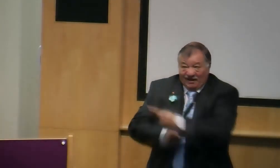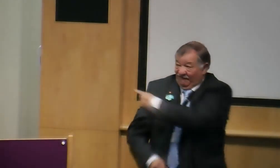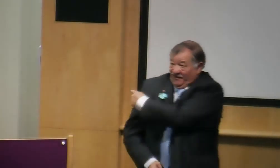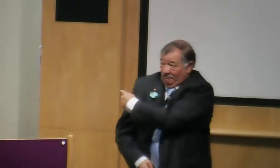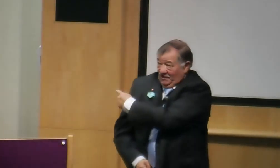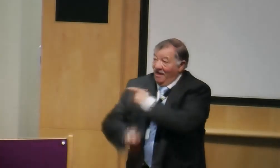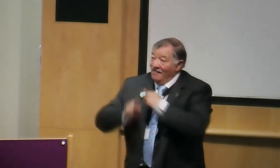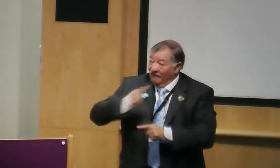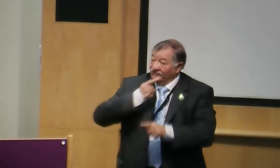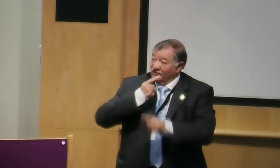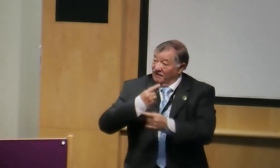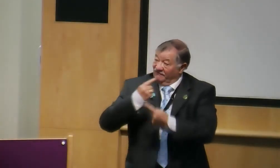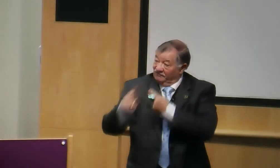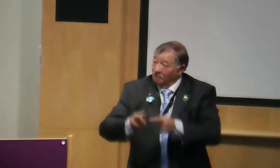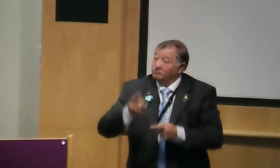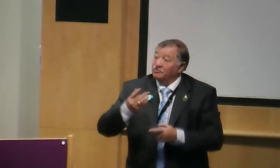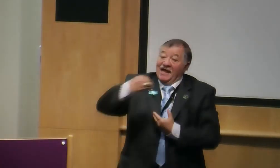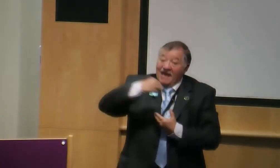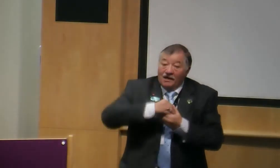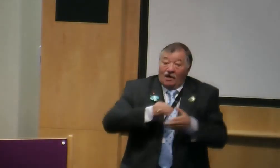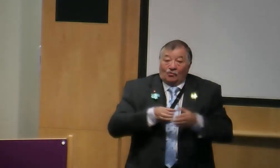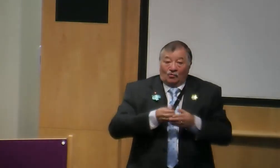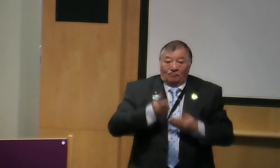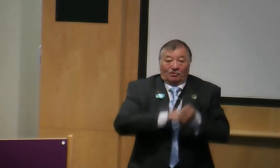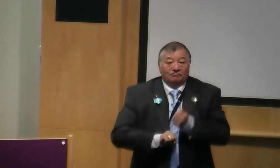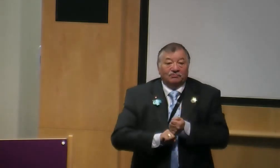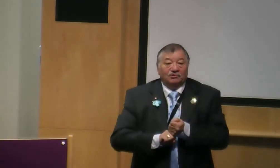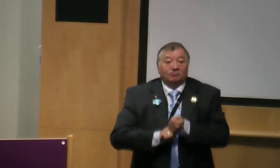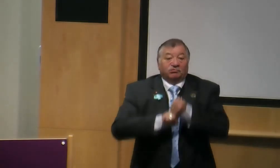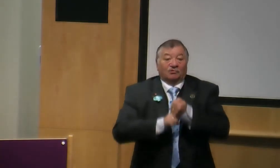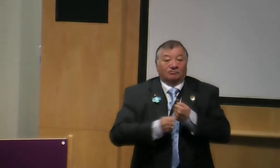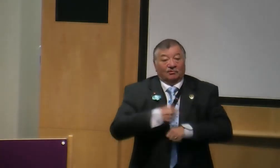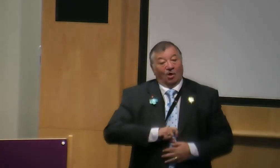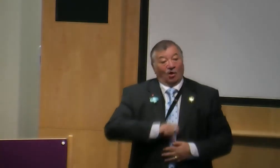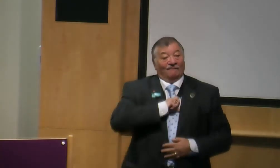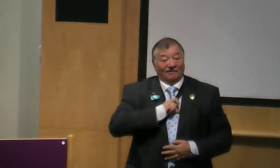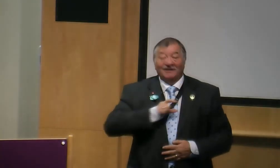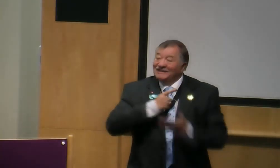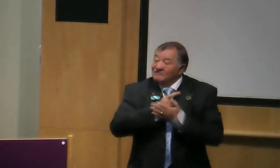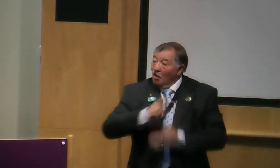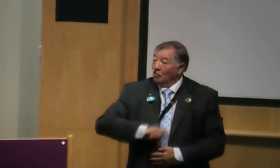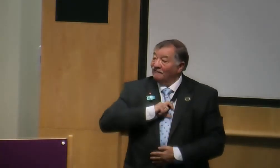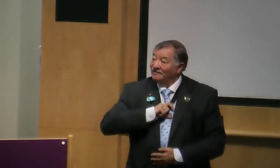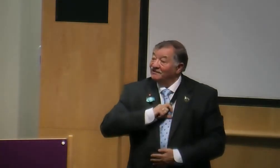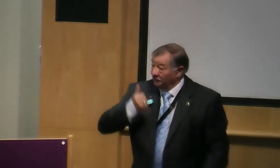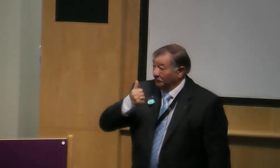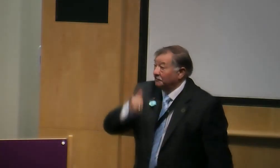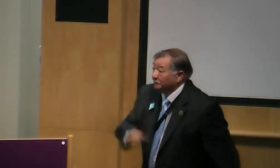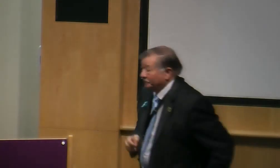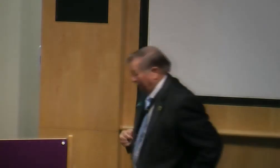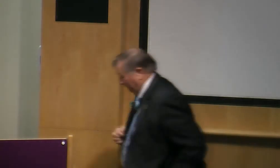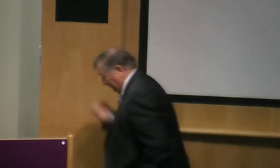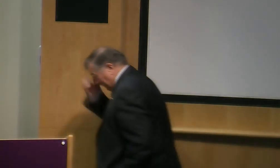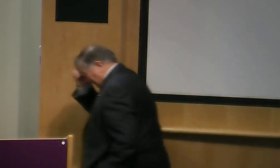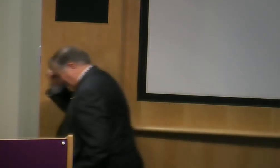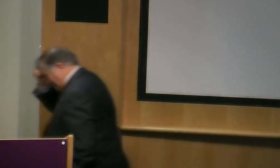reach. I'm not going to talk on their behalf. They can talk for themselves, but for sure, it's about supporting people and giving them the